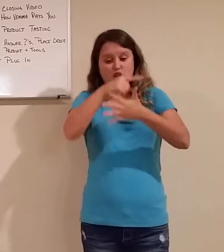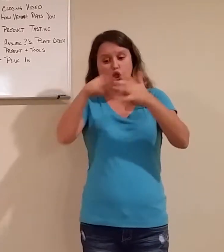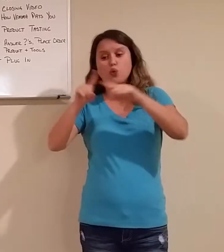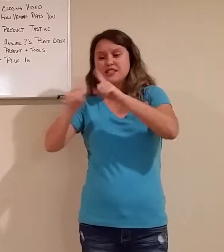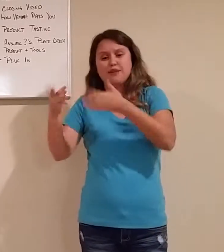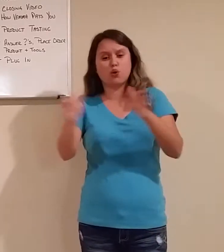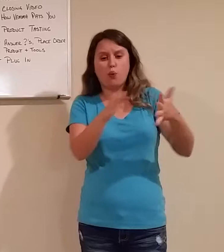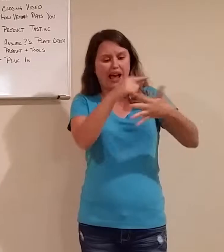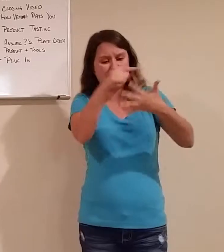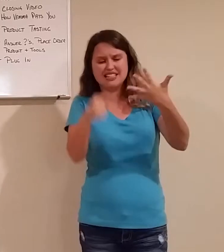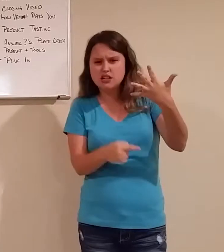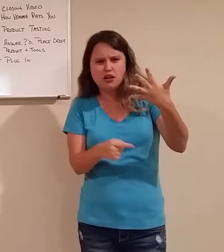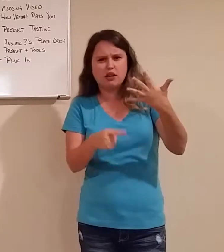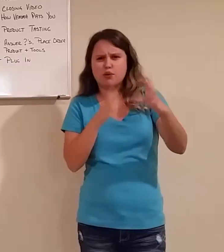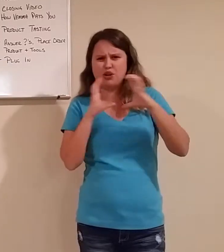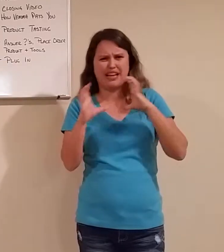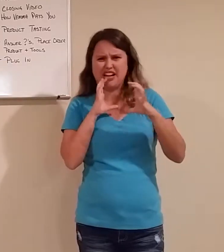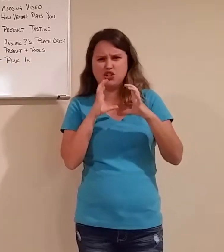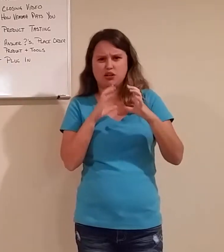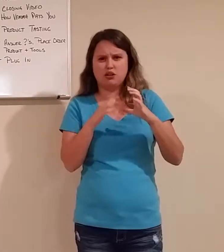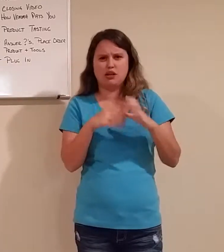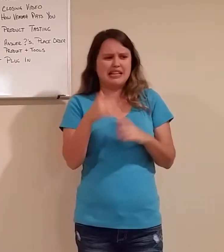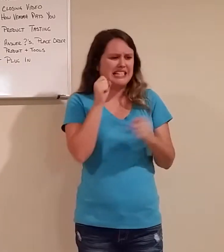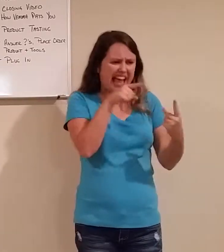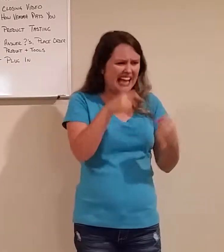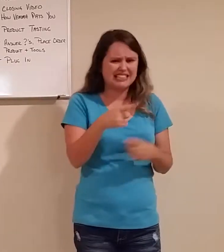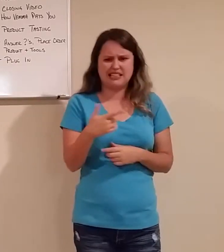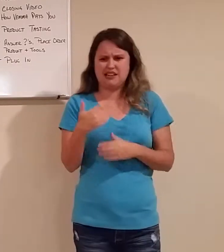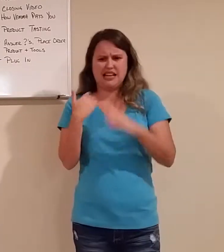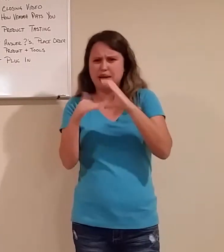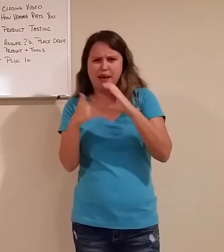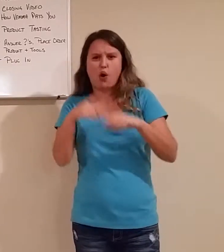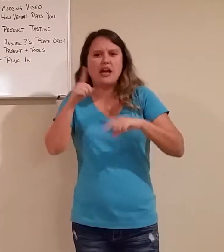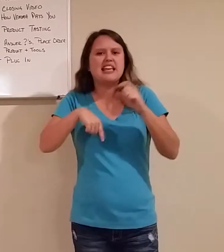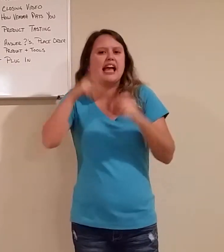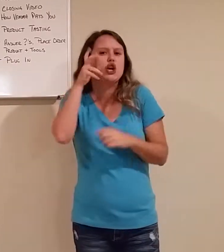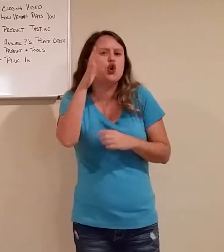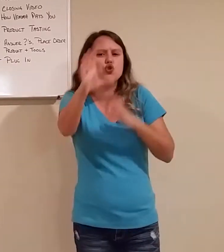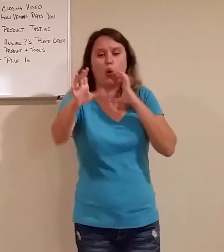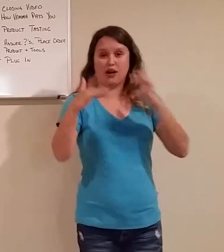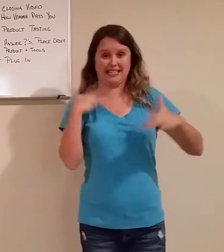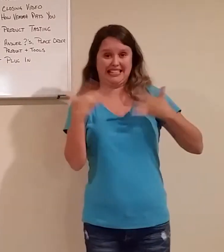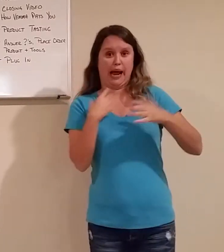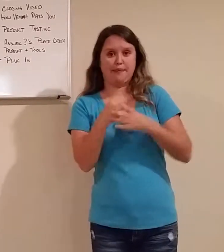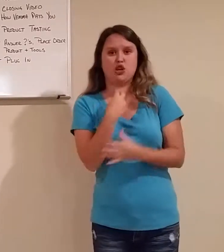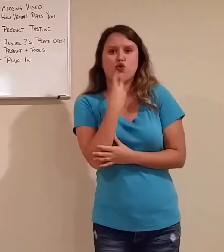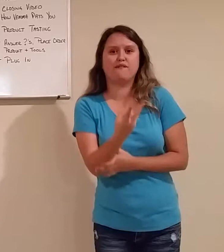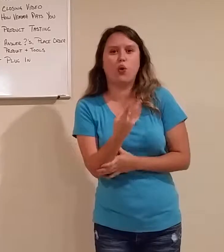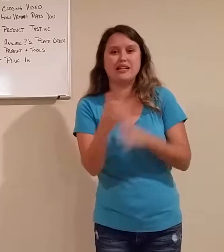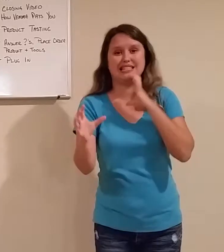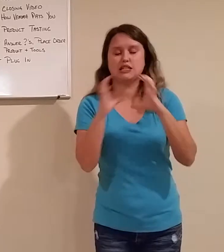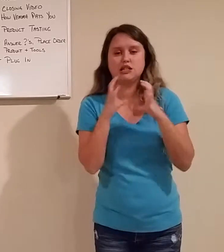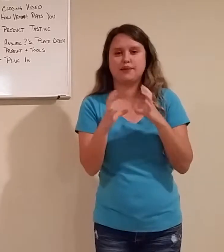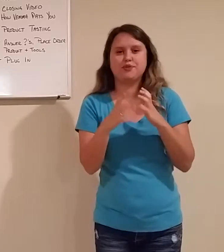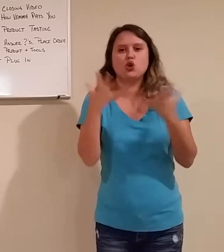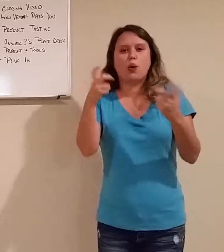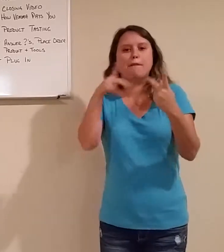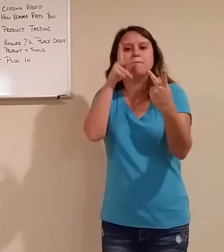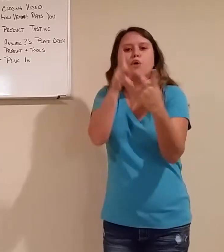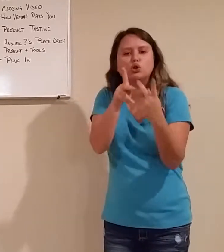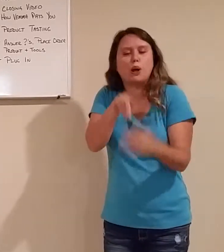they can't hear the excitement in our voice. Okay? So we want to make sure that we make that personal phone